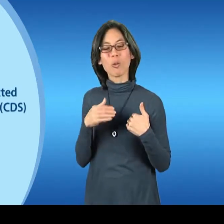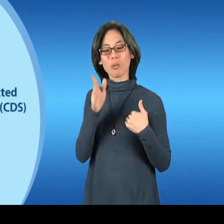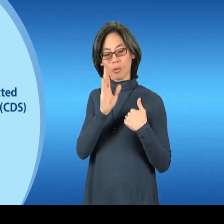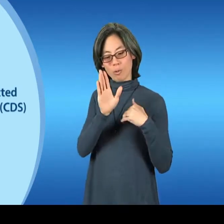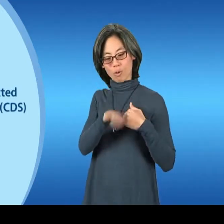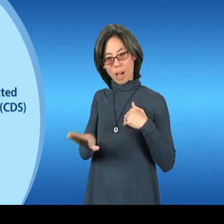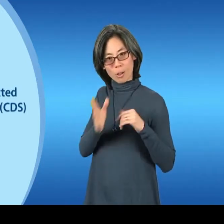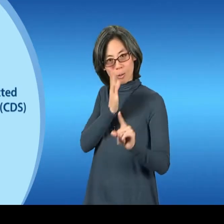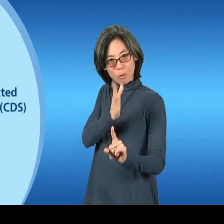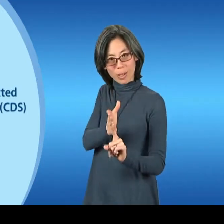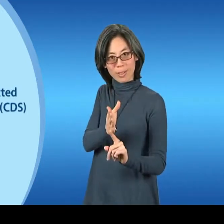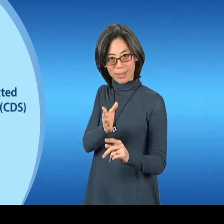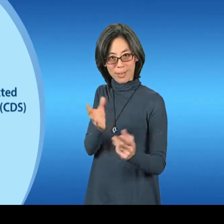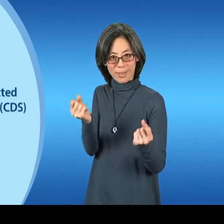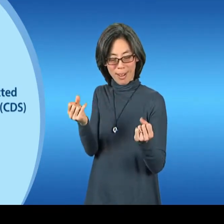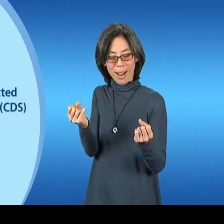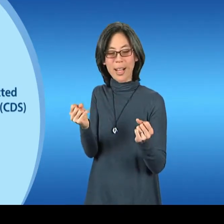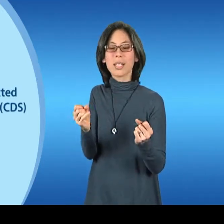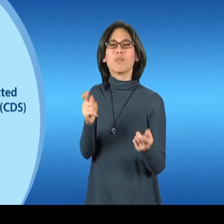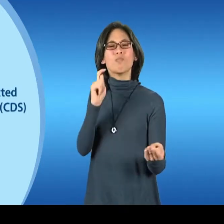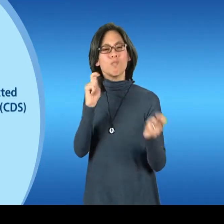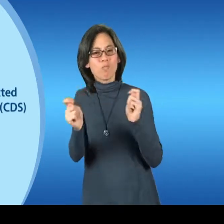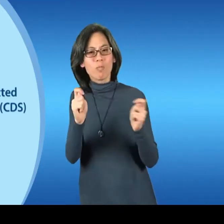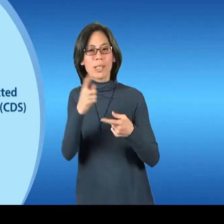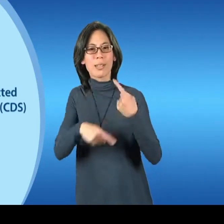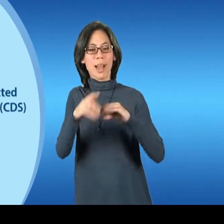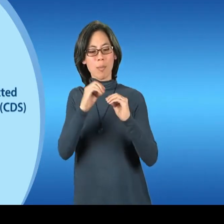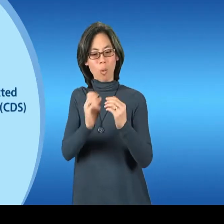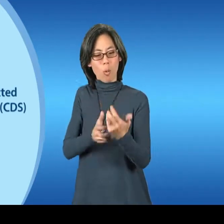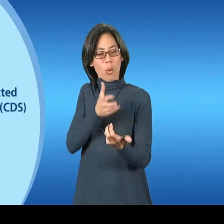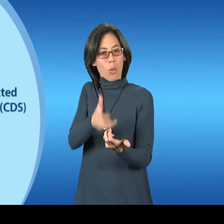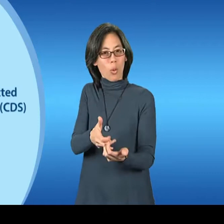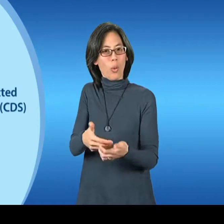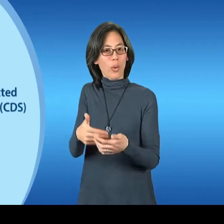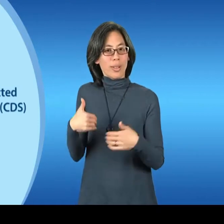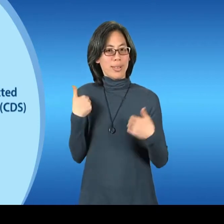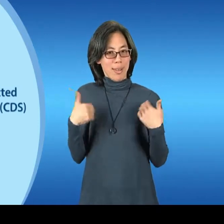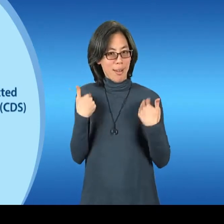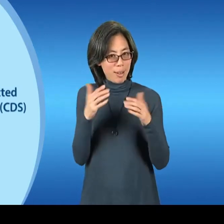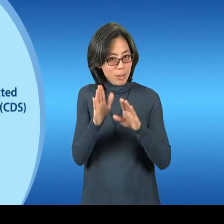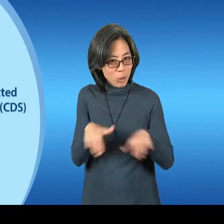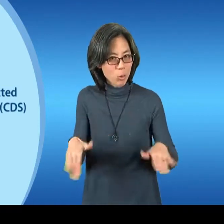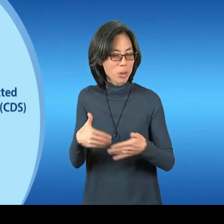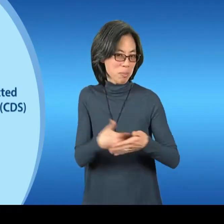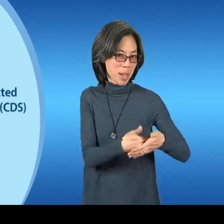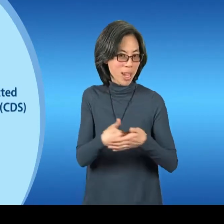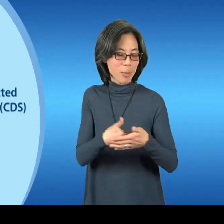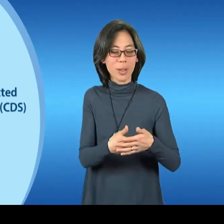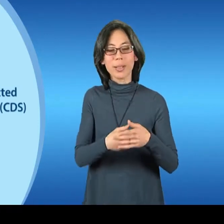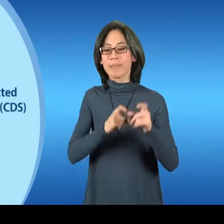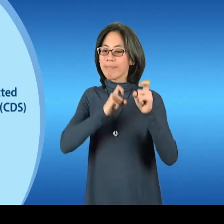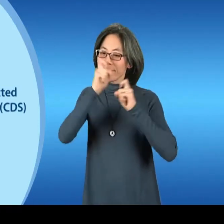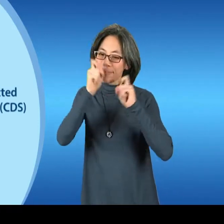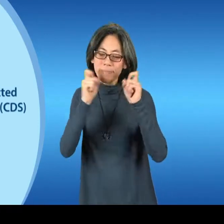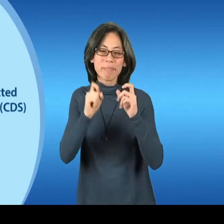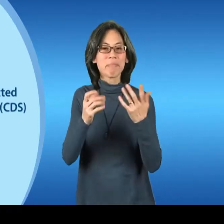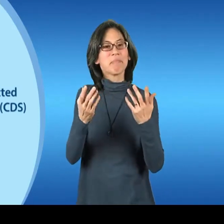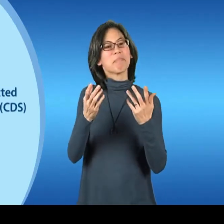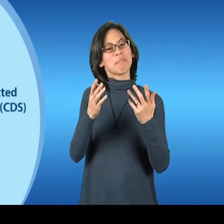well. Child-directed signing. These are modifications to the way that people sign to young children and babies, and they're fundamentally very